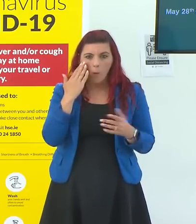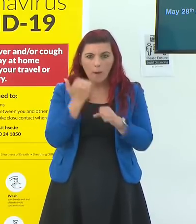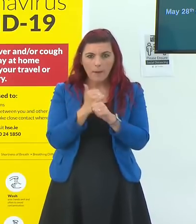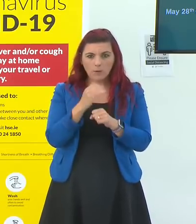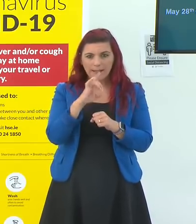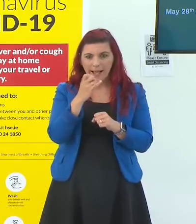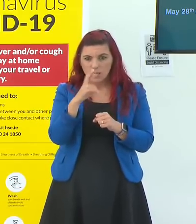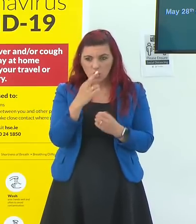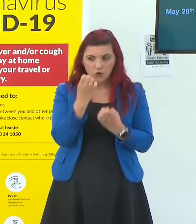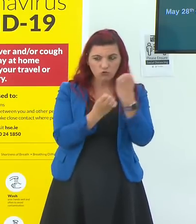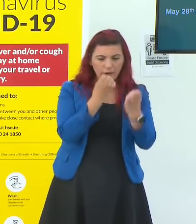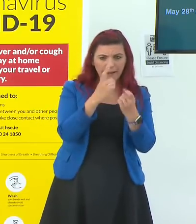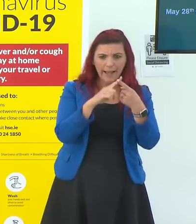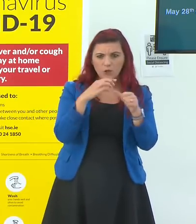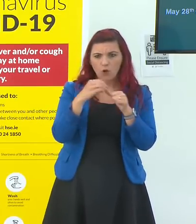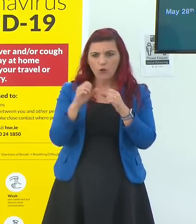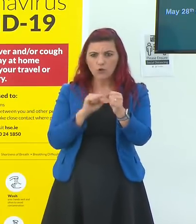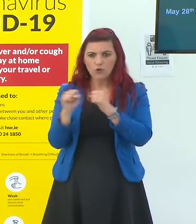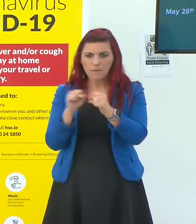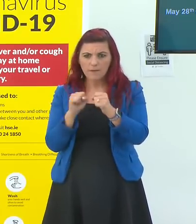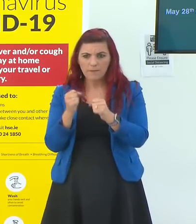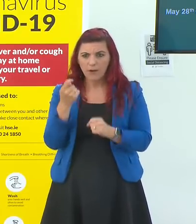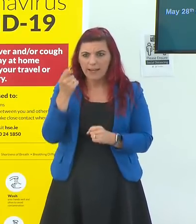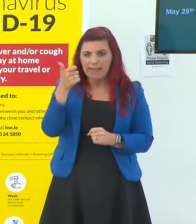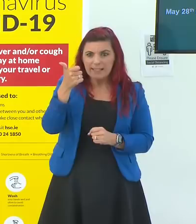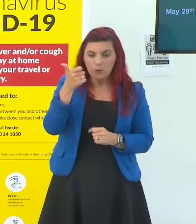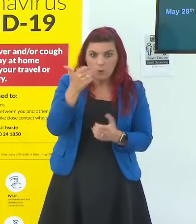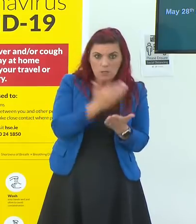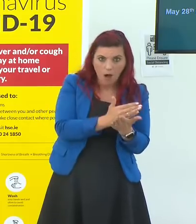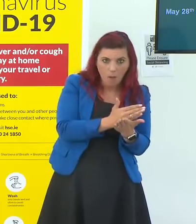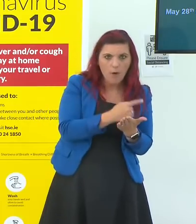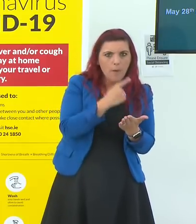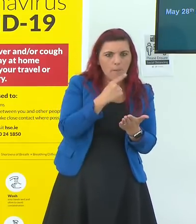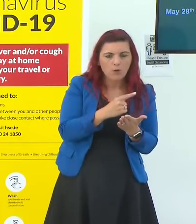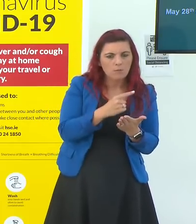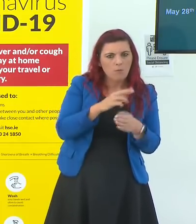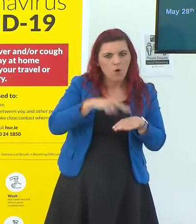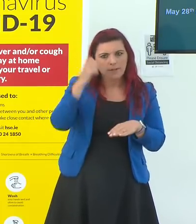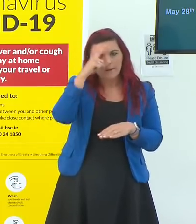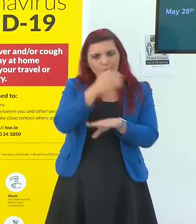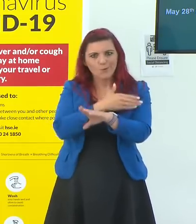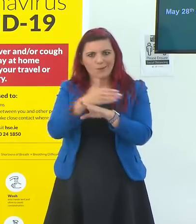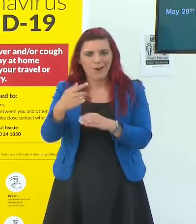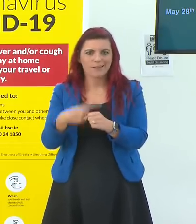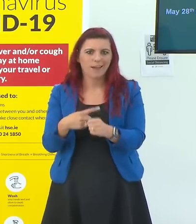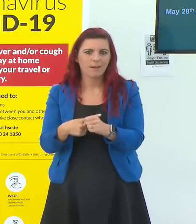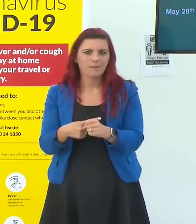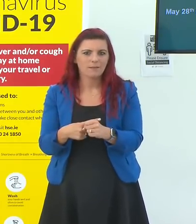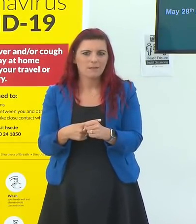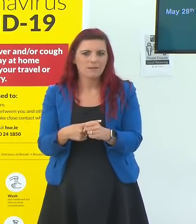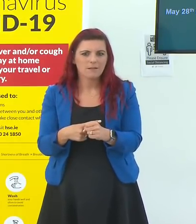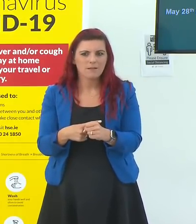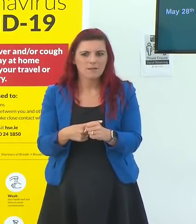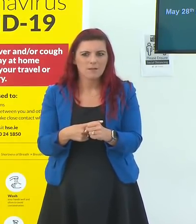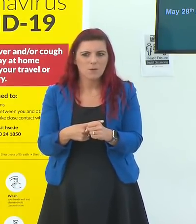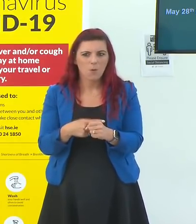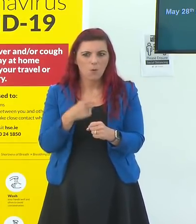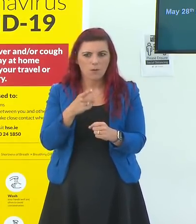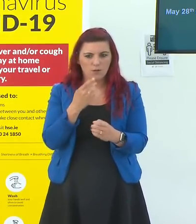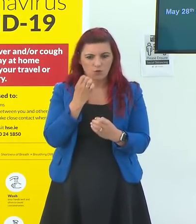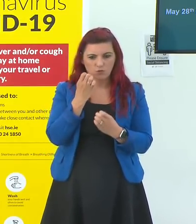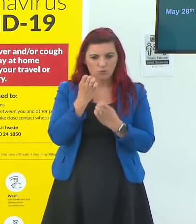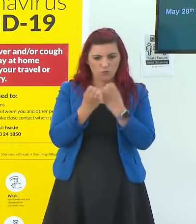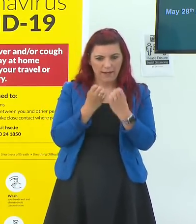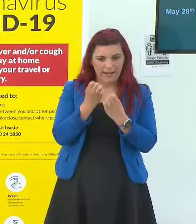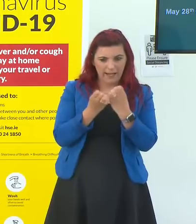and about other services, it was very easy to switch it off. What's much more difficult is to switch it back on again. Because the idea of screening, which is a population-based